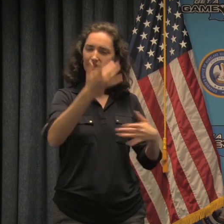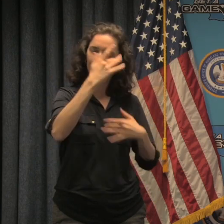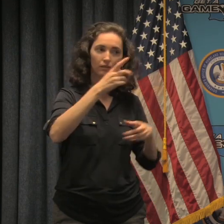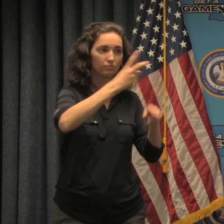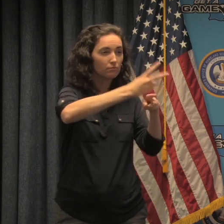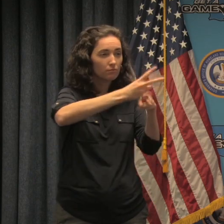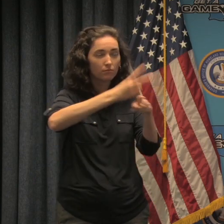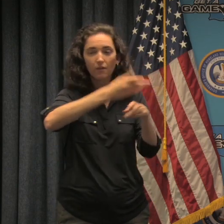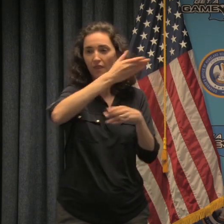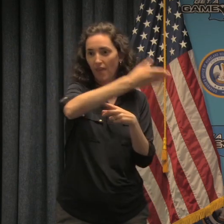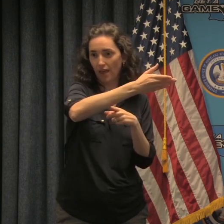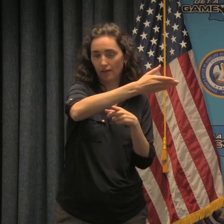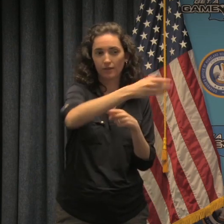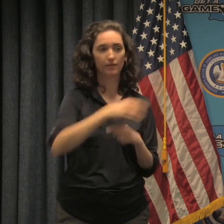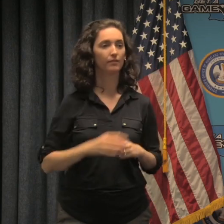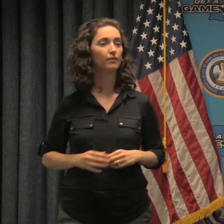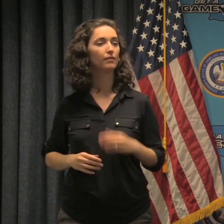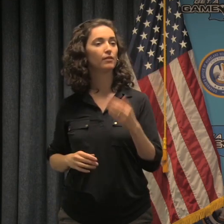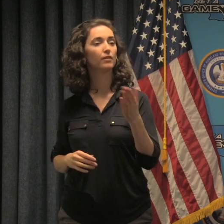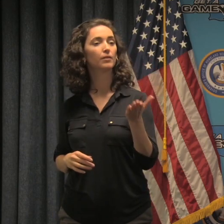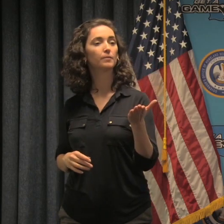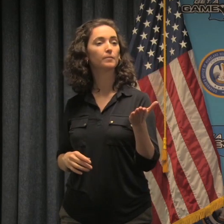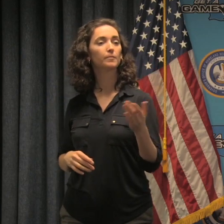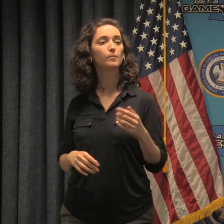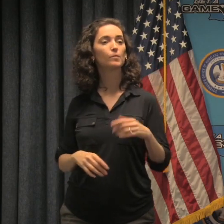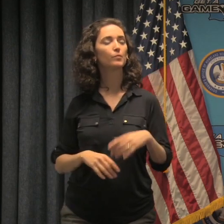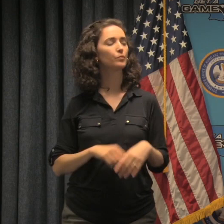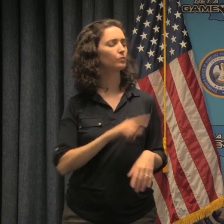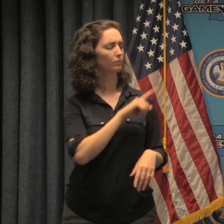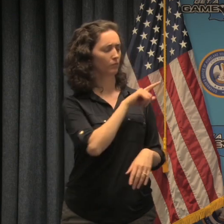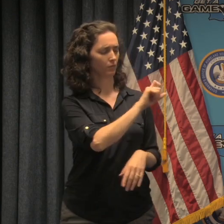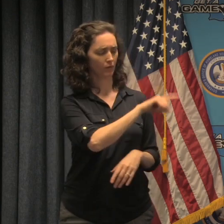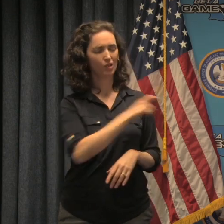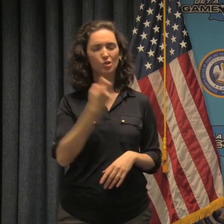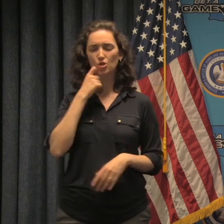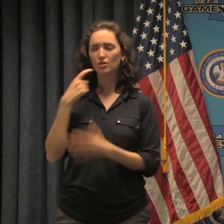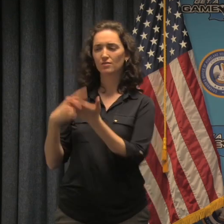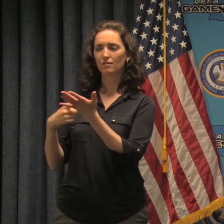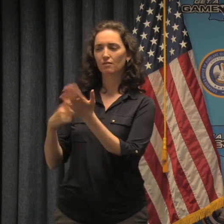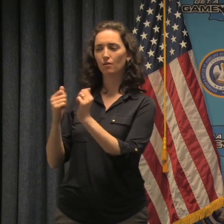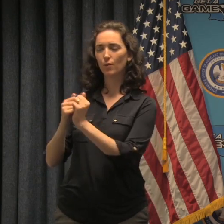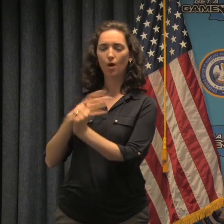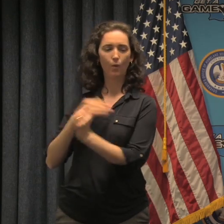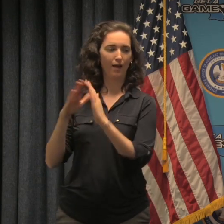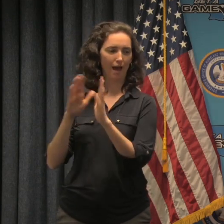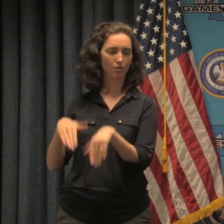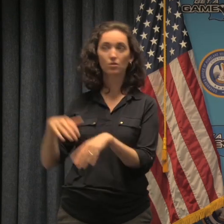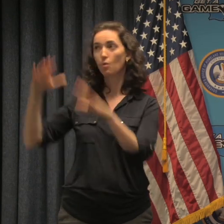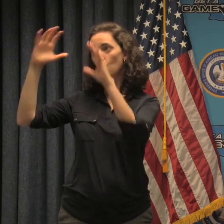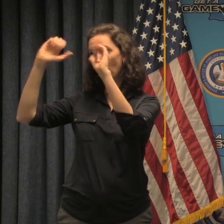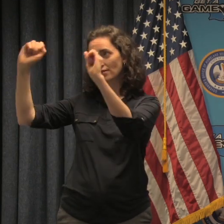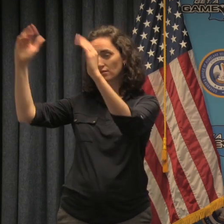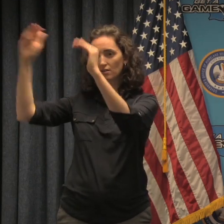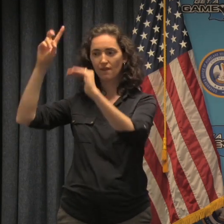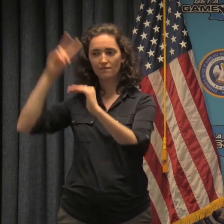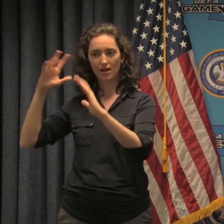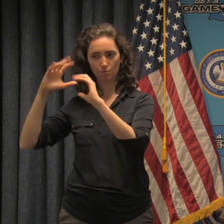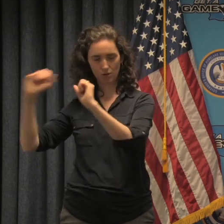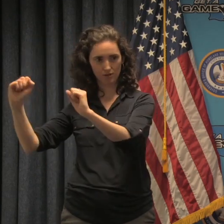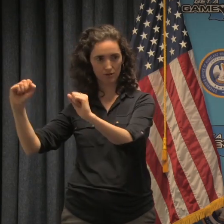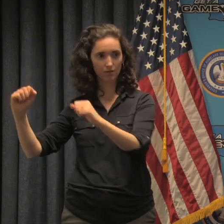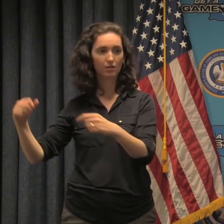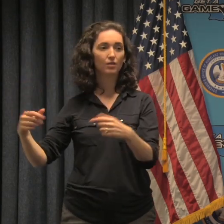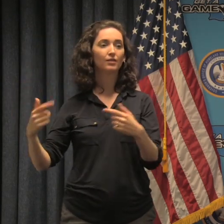Tier 1 hospital. Yes, sir. As far as your conversations with White House President, Vice President, obviously throughout this outbreak, there have